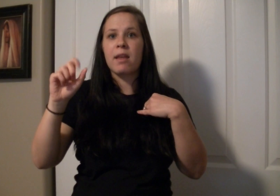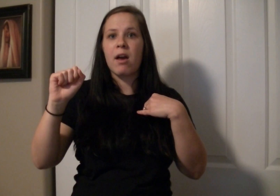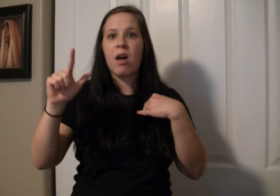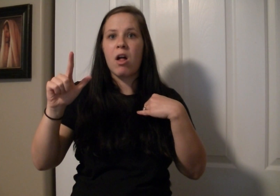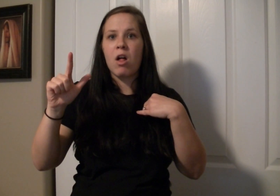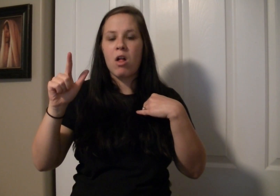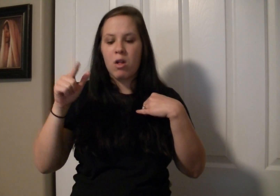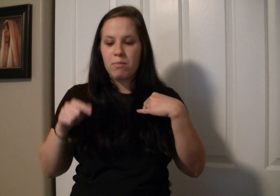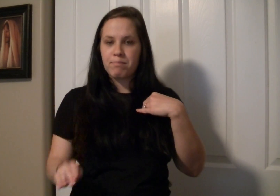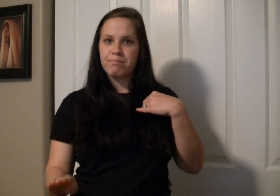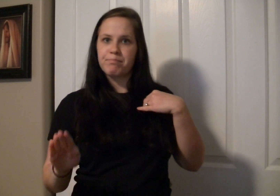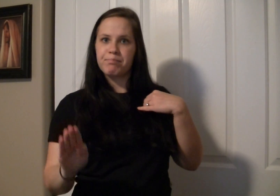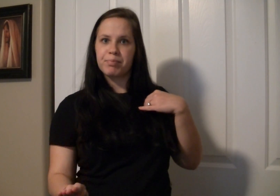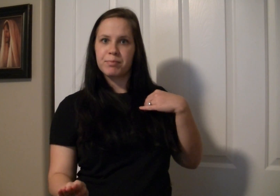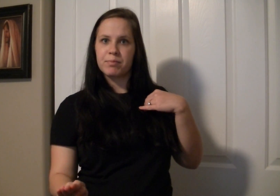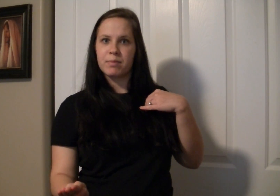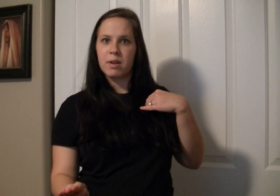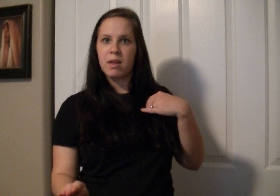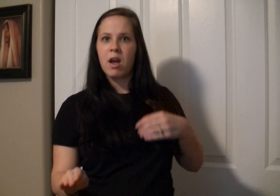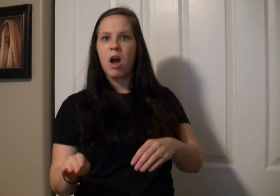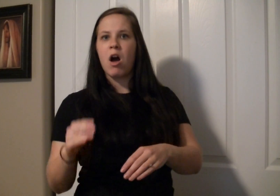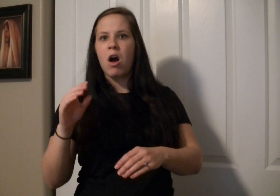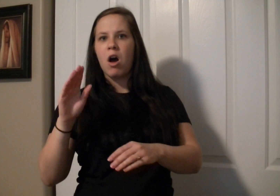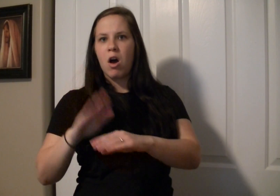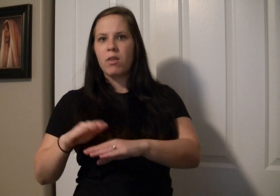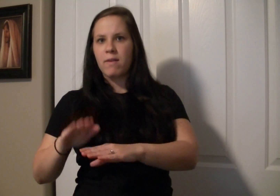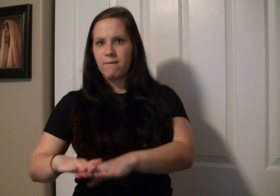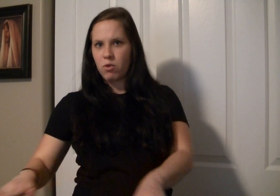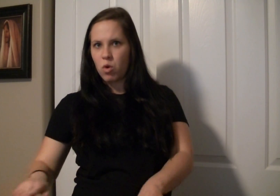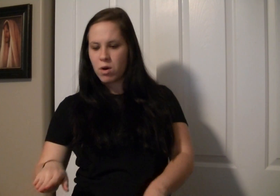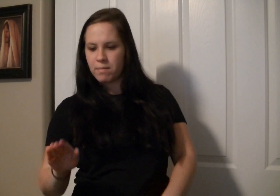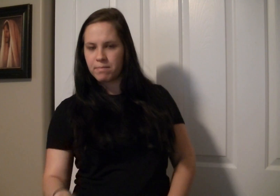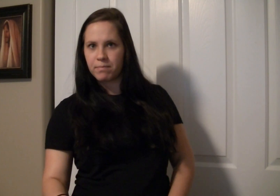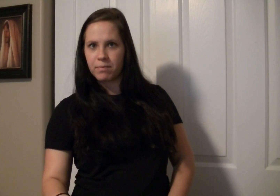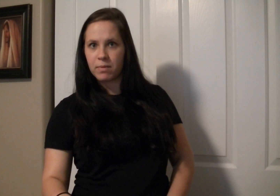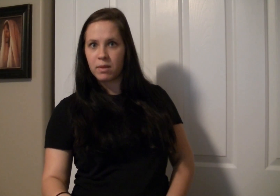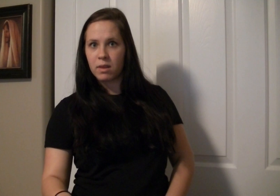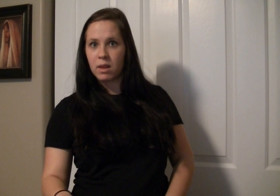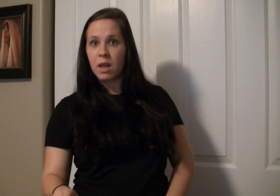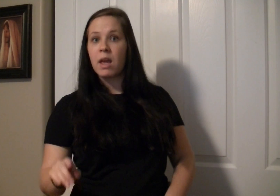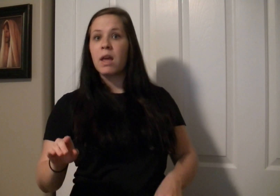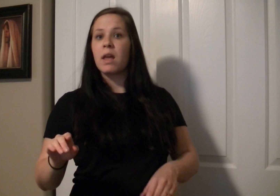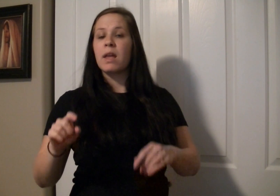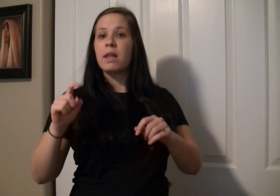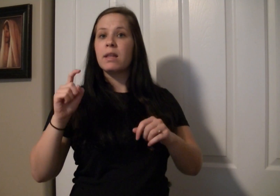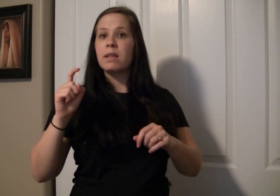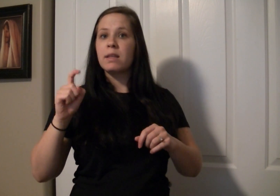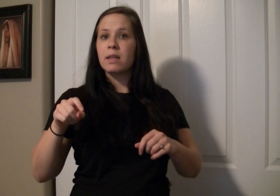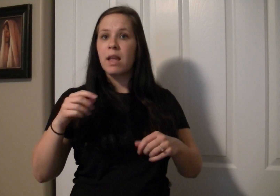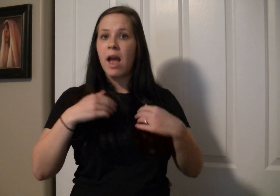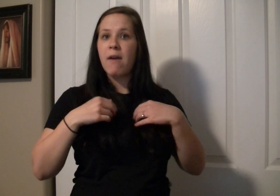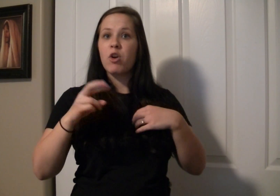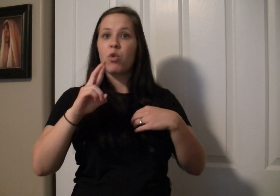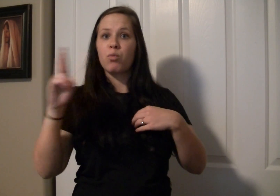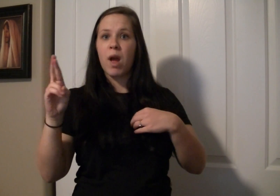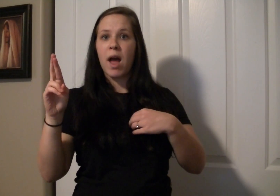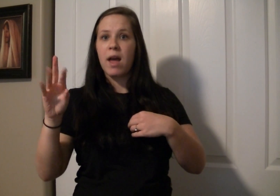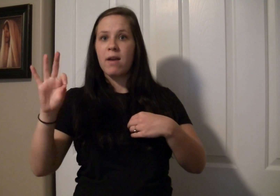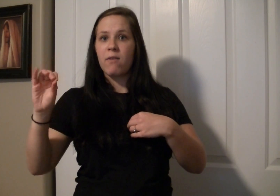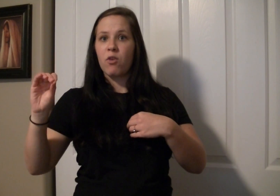object is you have to mash the pedal with your right foot while holding the fabric with two